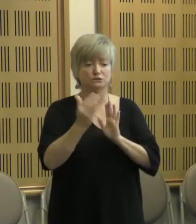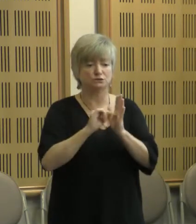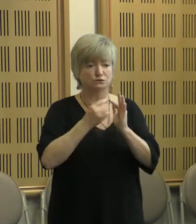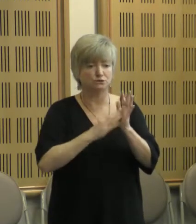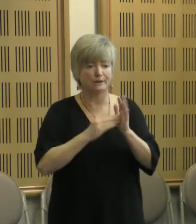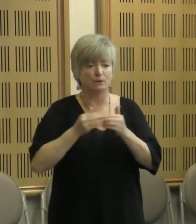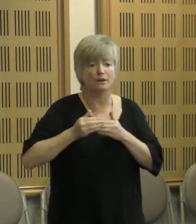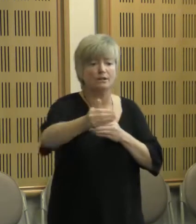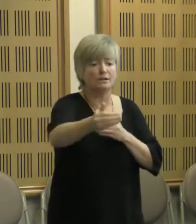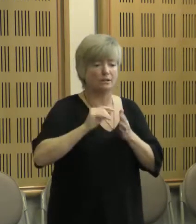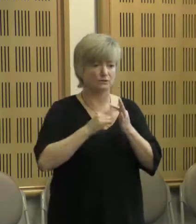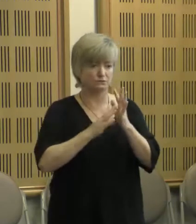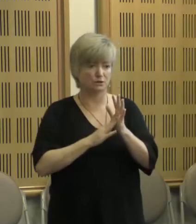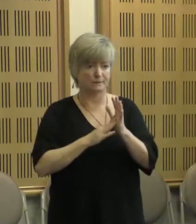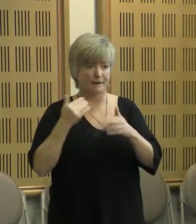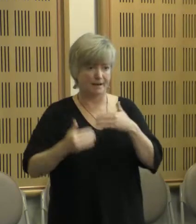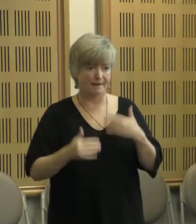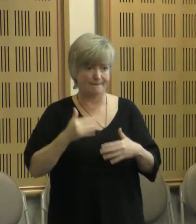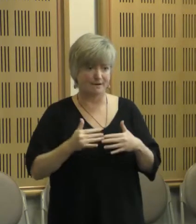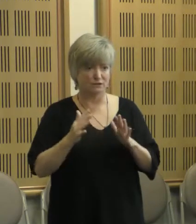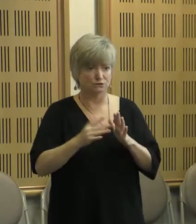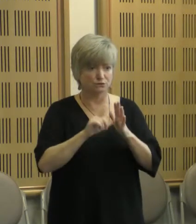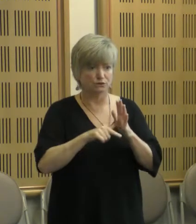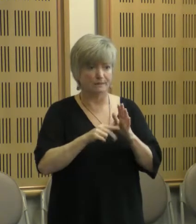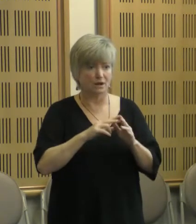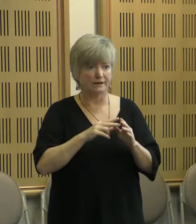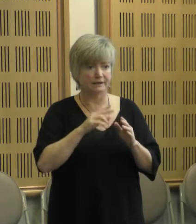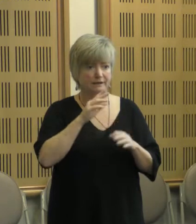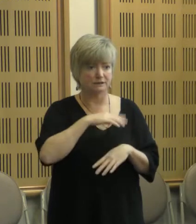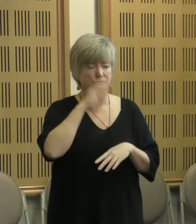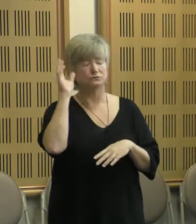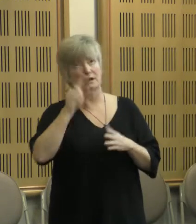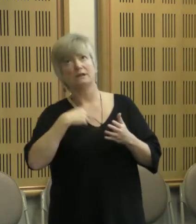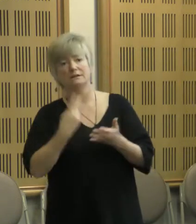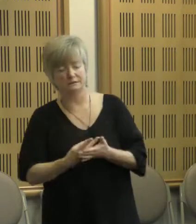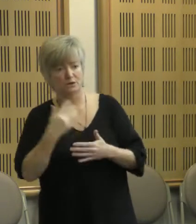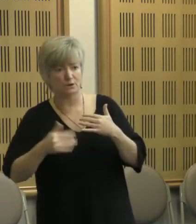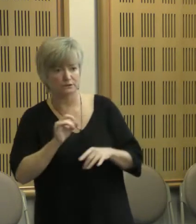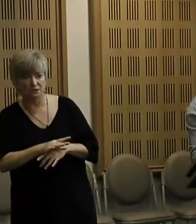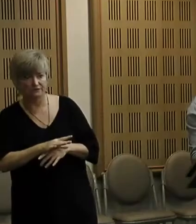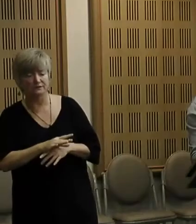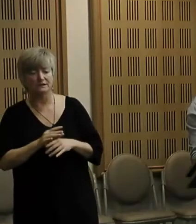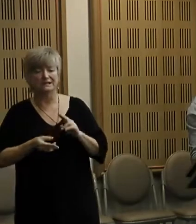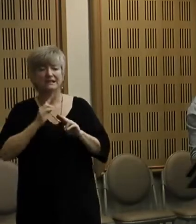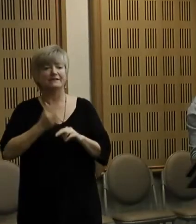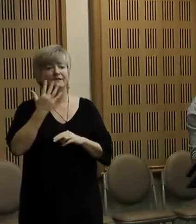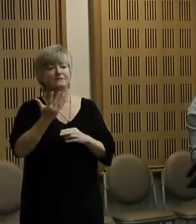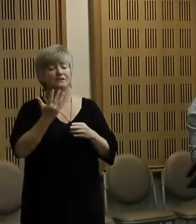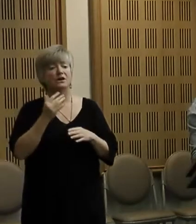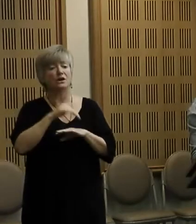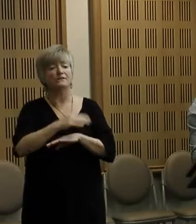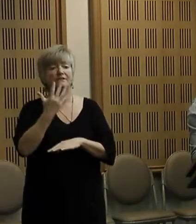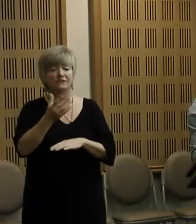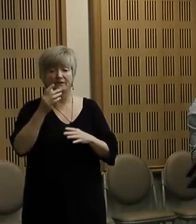and long-term harms. And the short-term harms are the things like when you get drunk, you fall over and hurt yourself. And if you have 5 or more drinks, you put yourself at